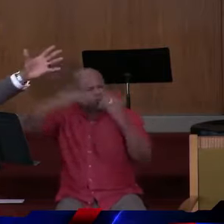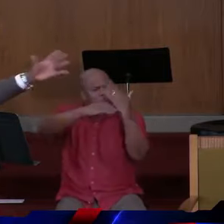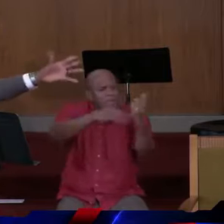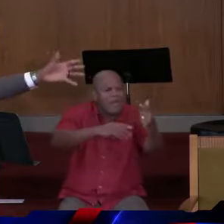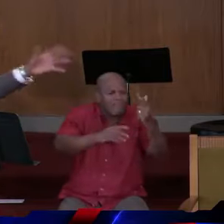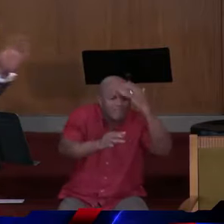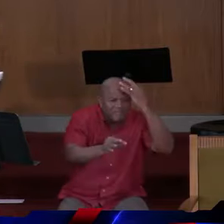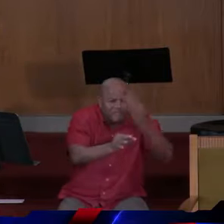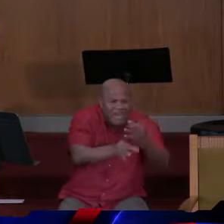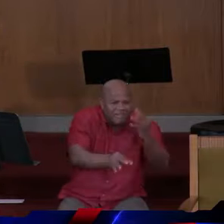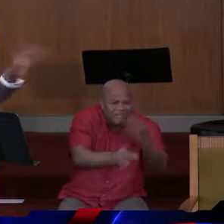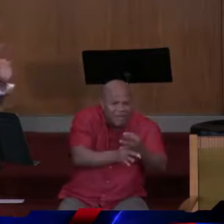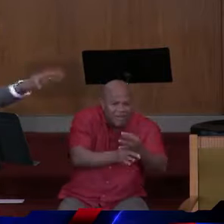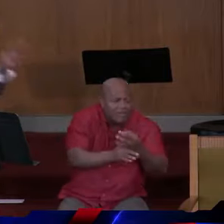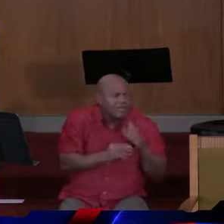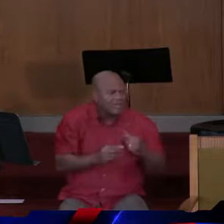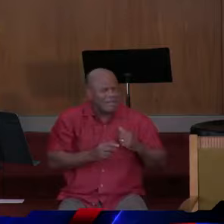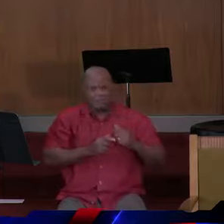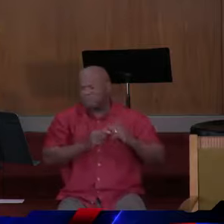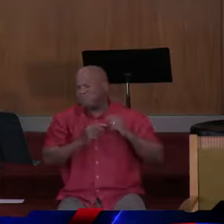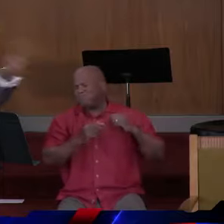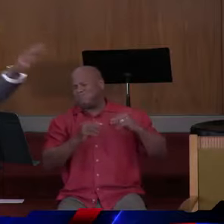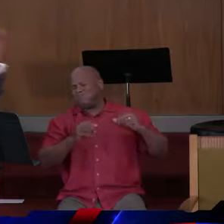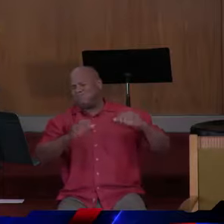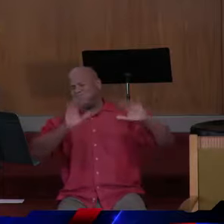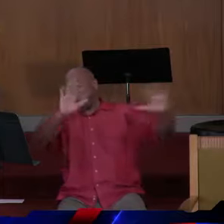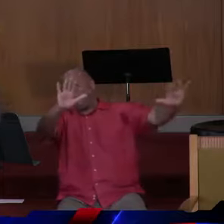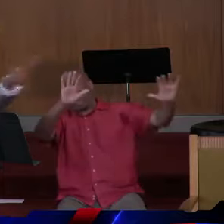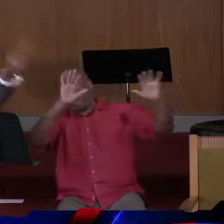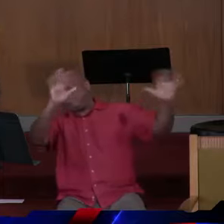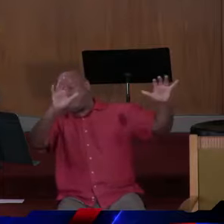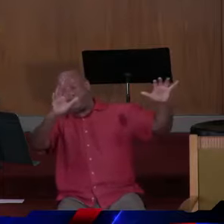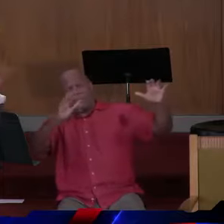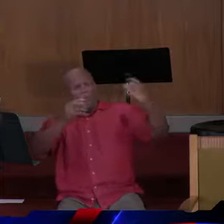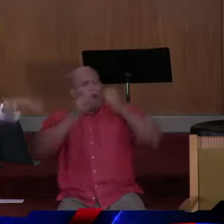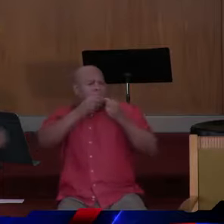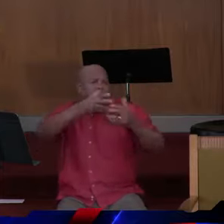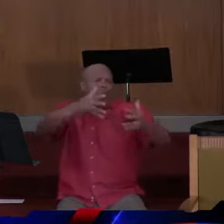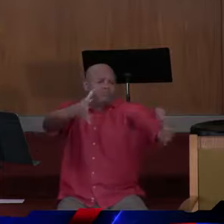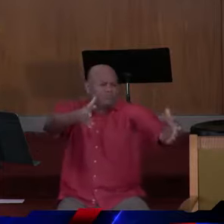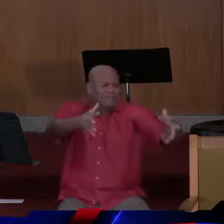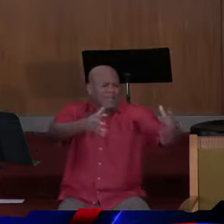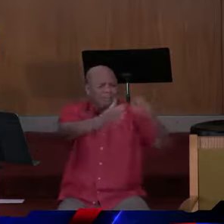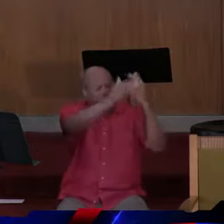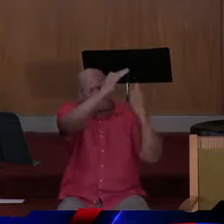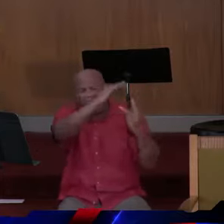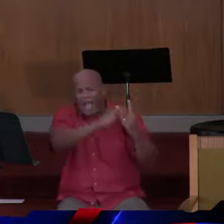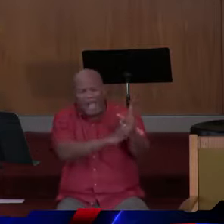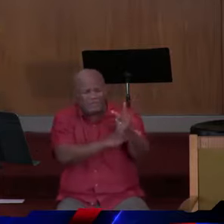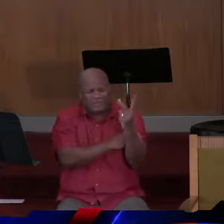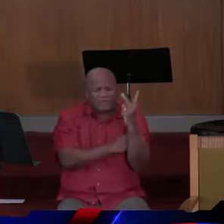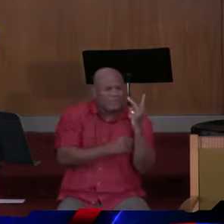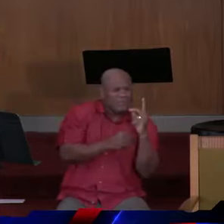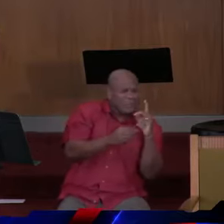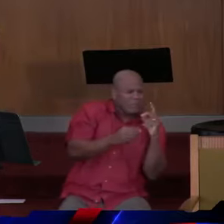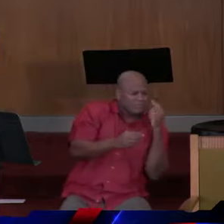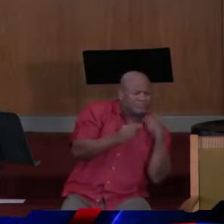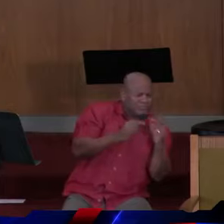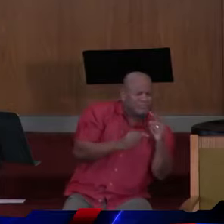be dynamic, breath-blowing, healing, prophesying soothsayer. He called you to be